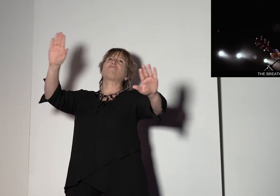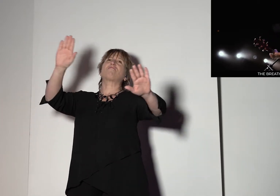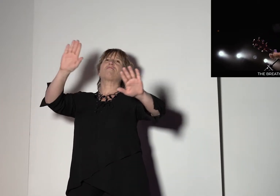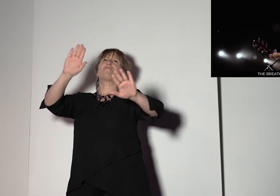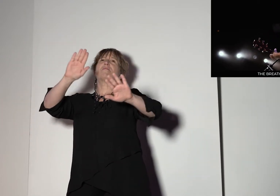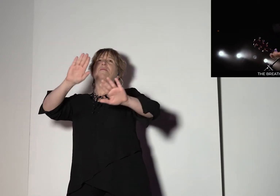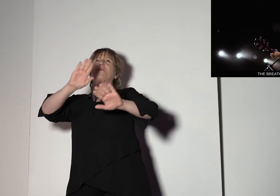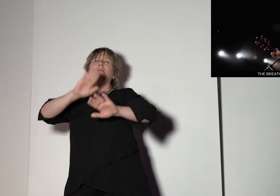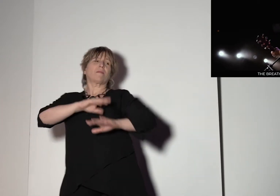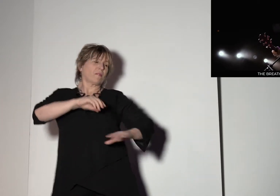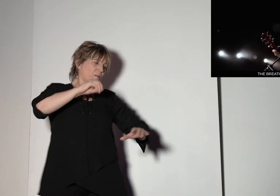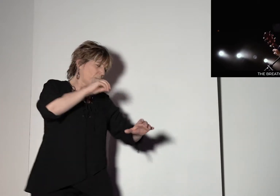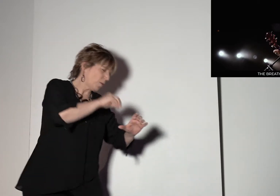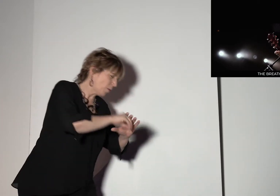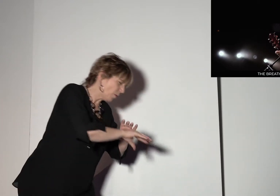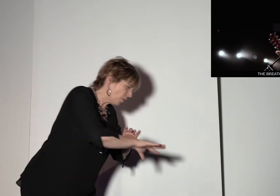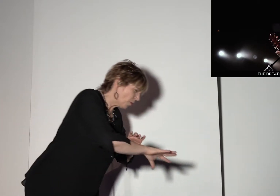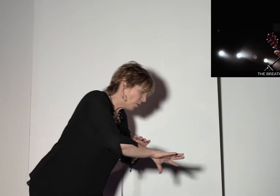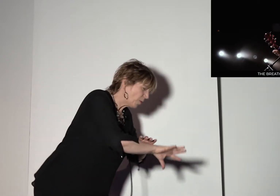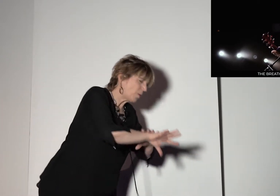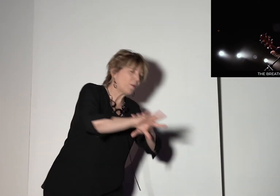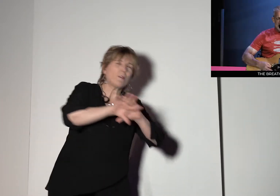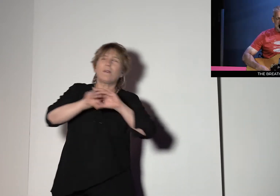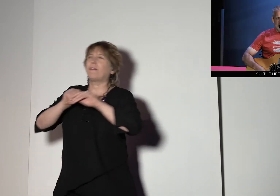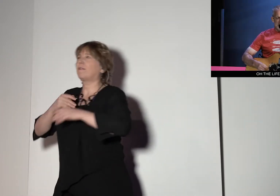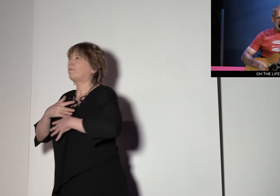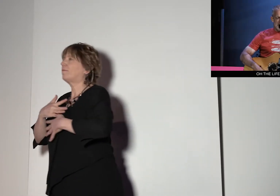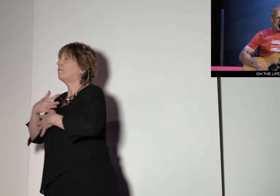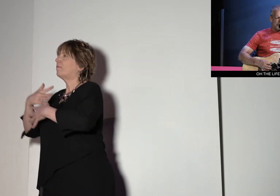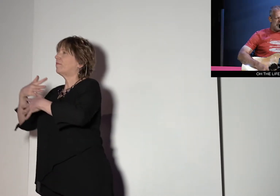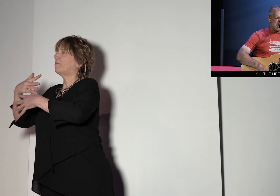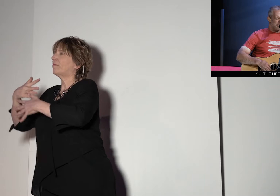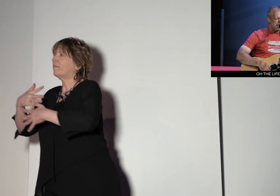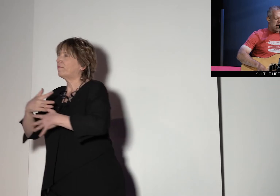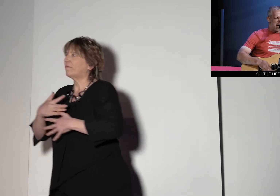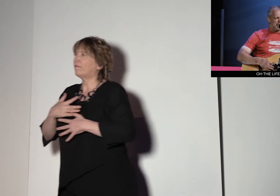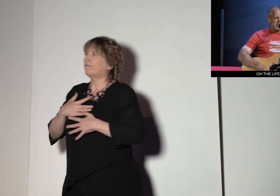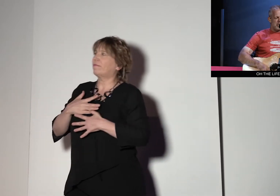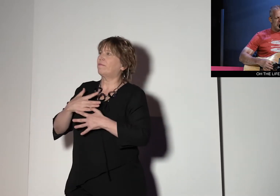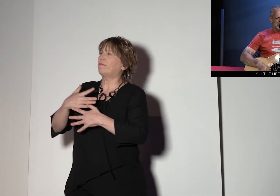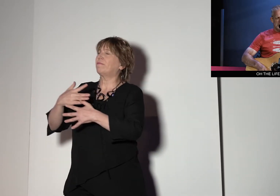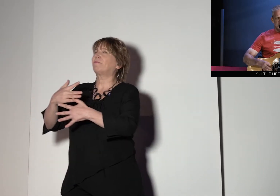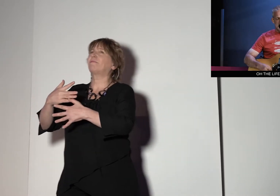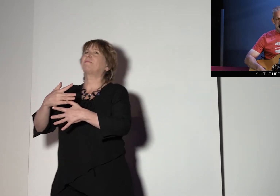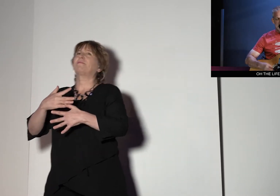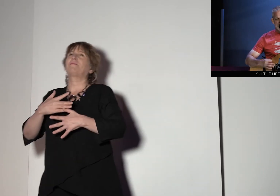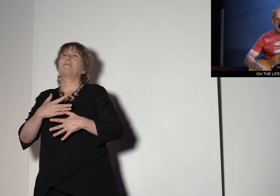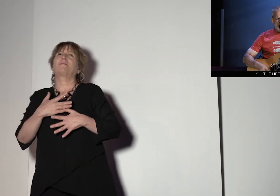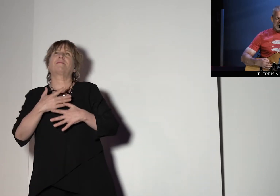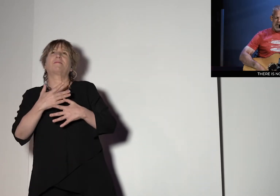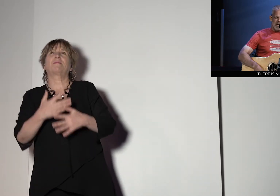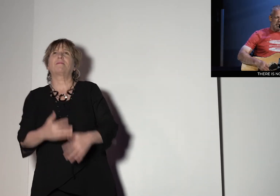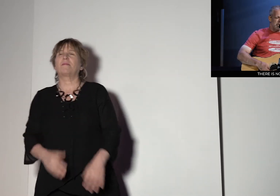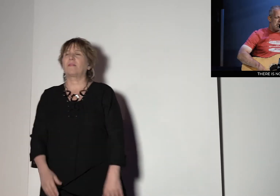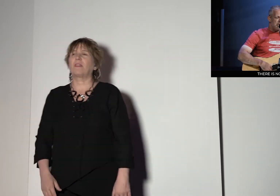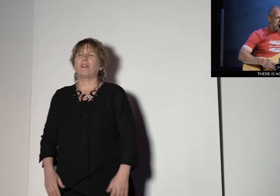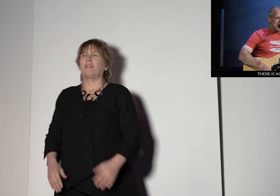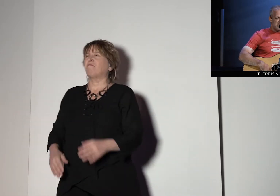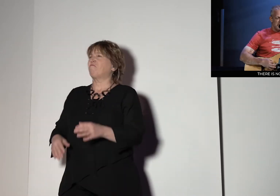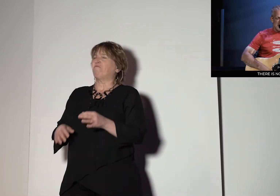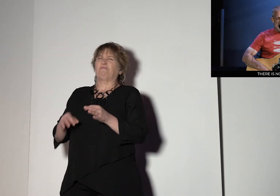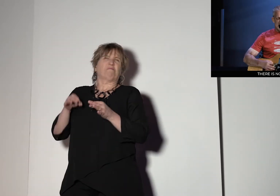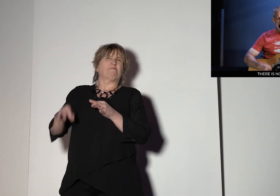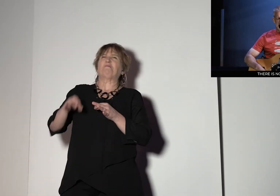the breath in my soul, all the life in my bones. There is